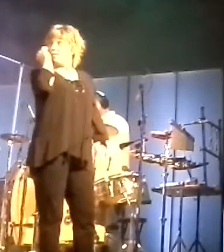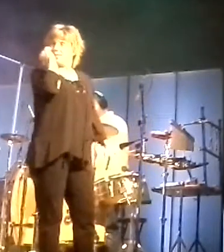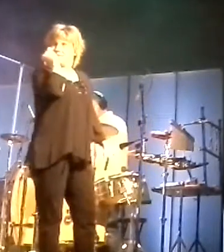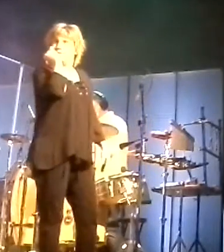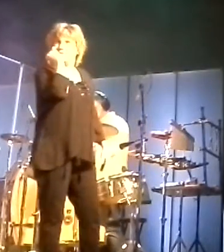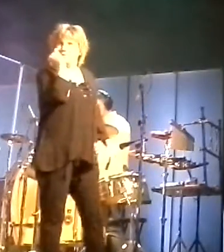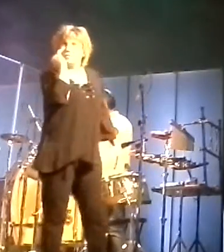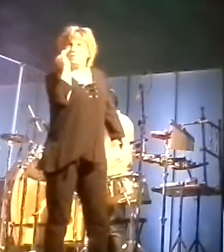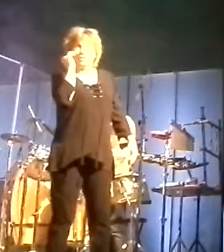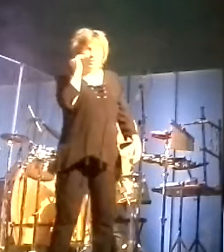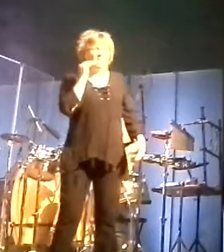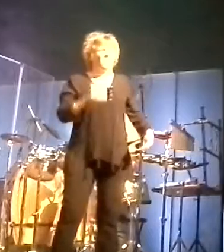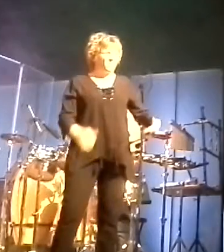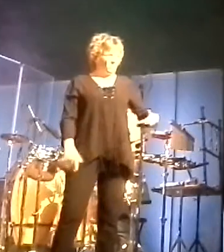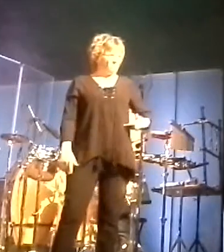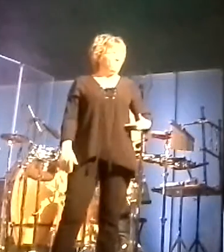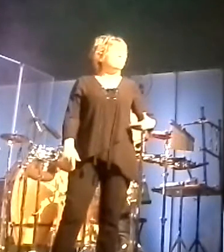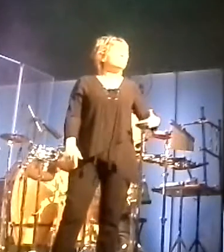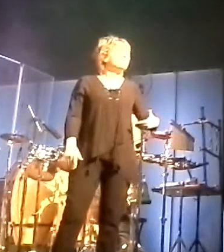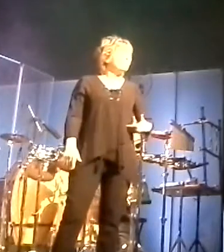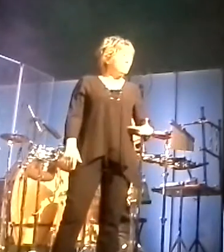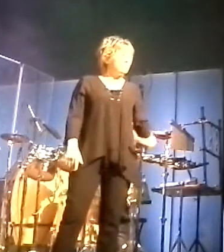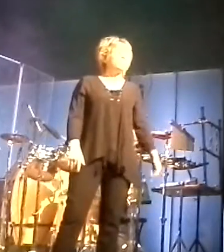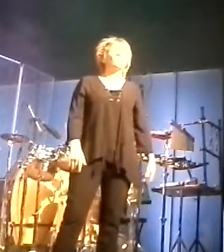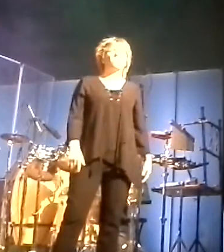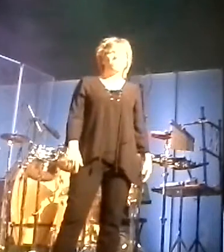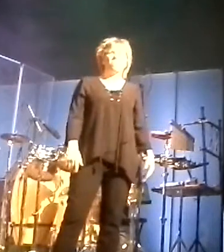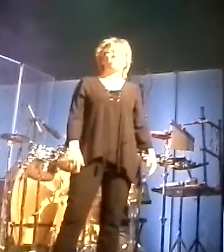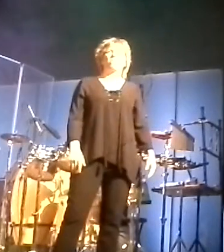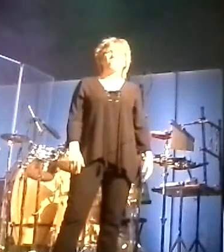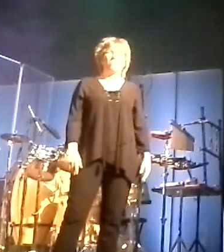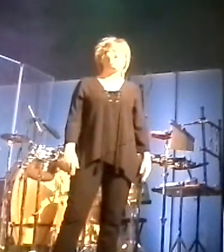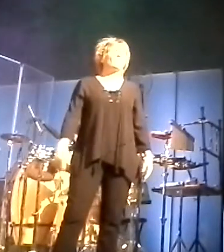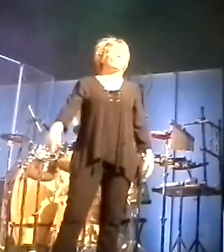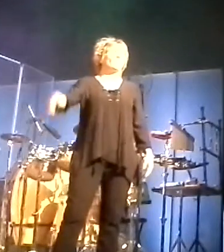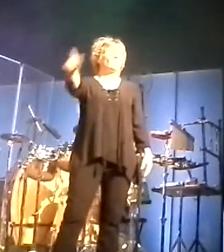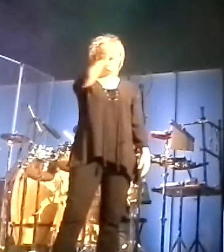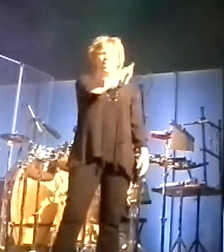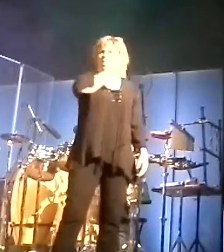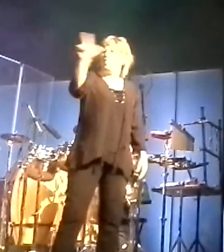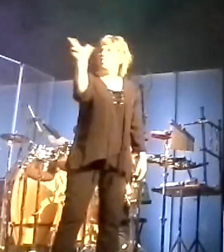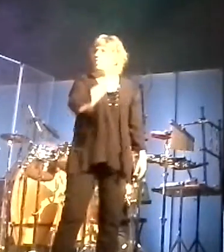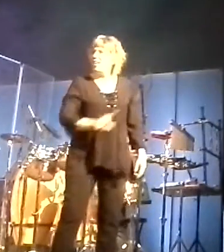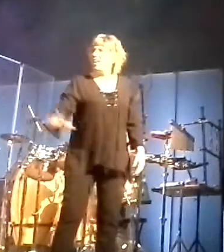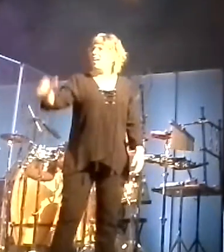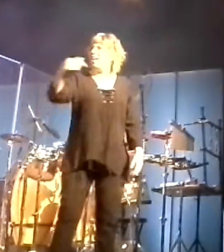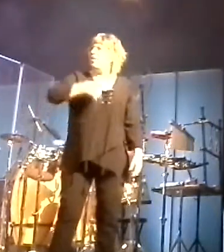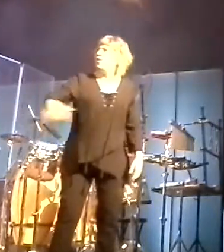Sing it out.